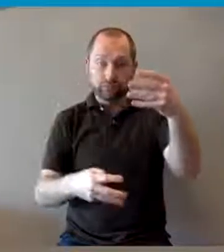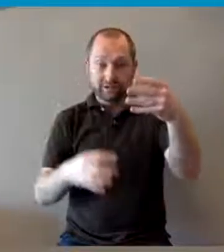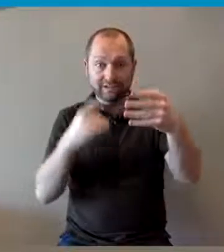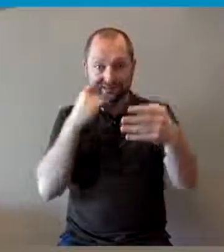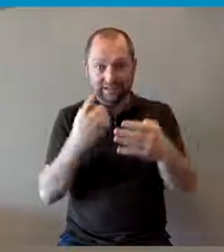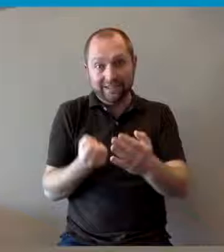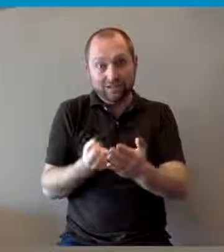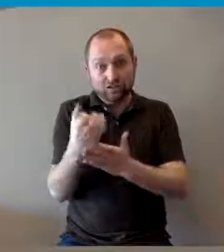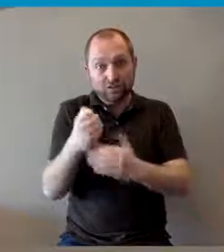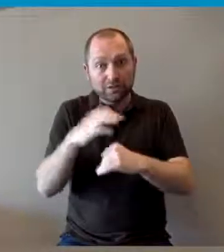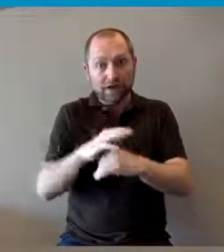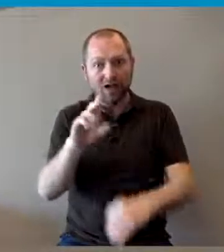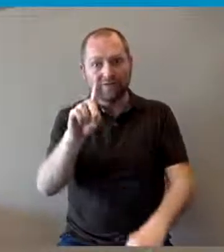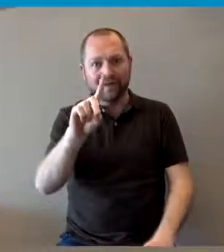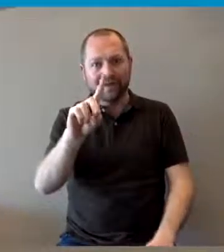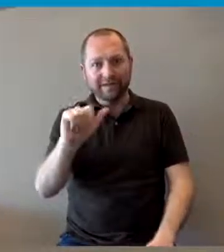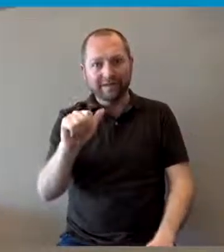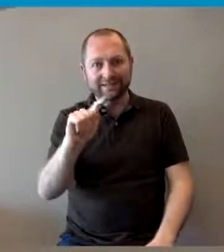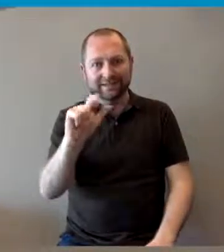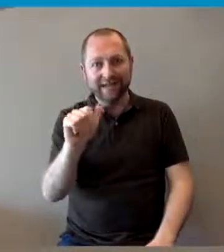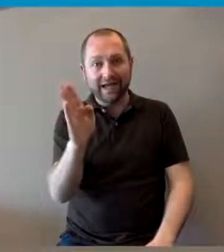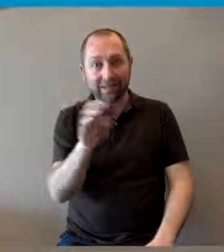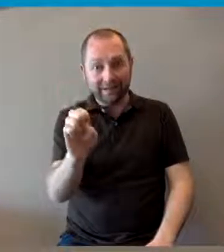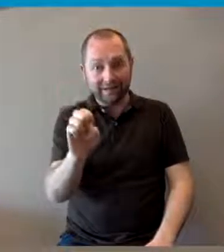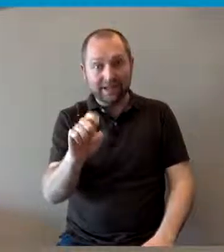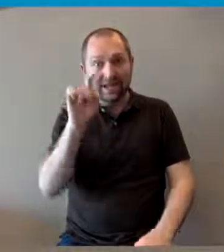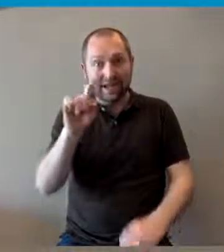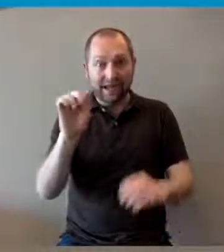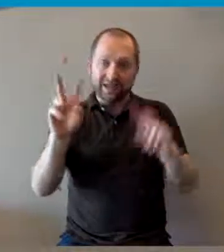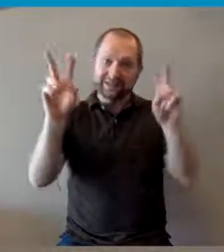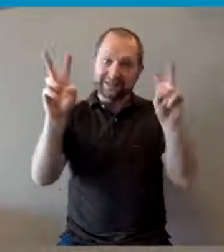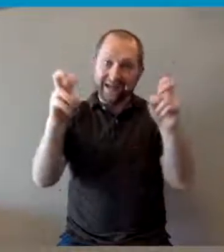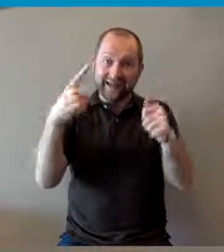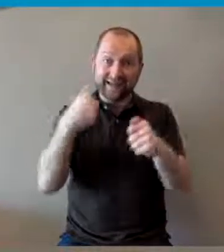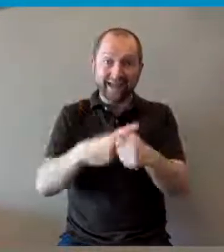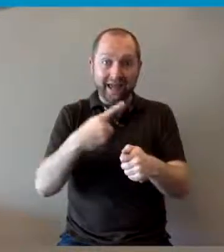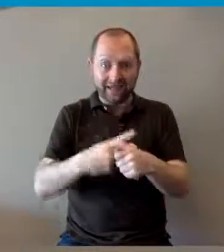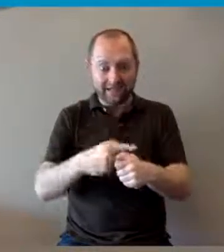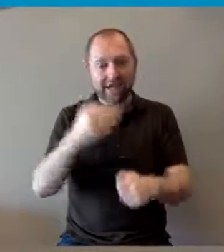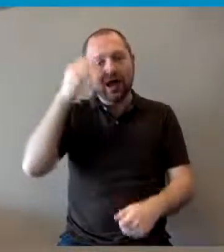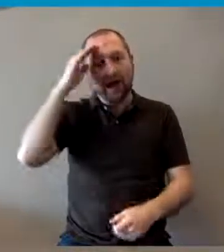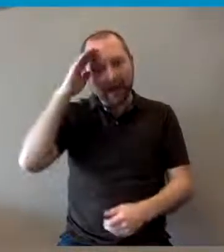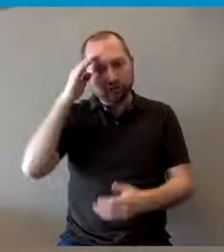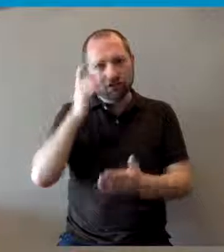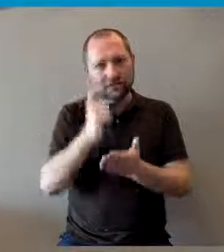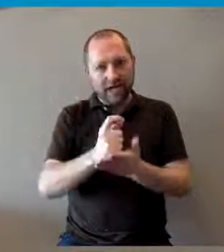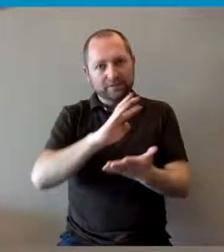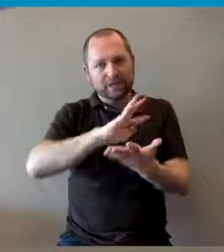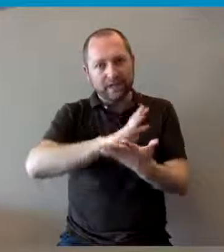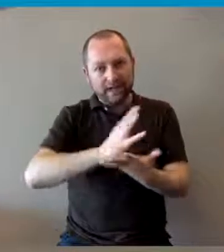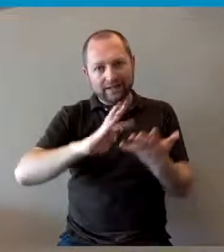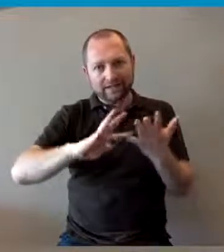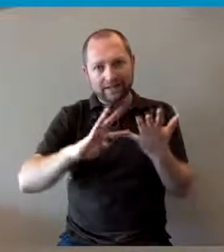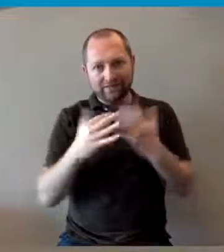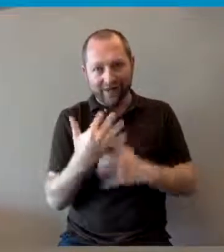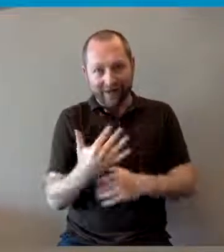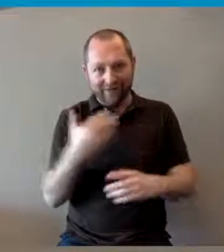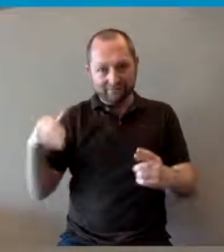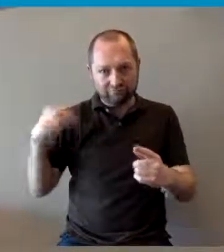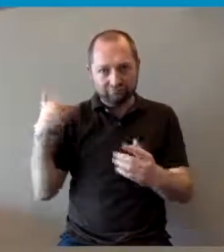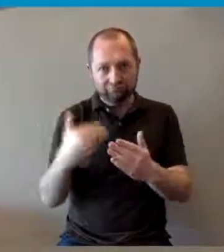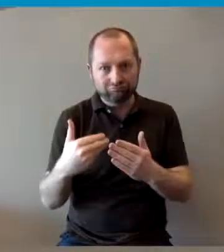This is a description of the database. You need to click on the title of the database again, the Irish Times 1995 onwards, in order to actually